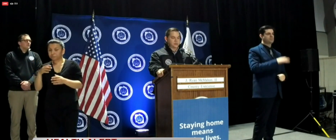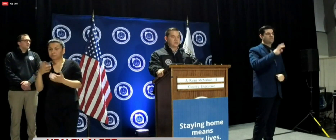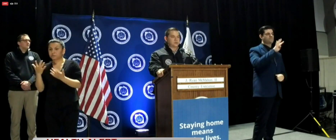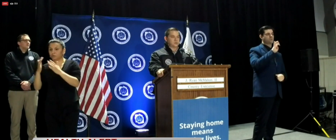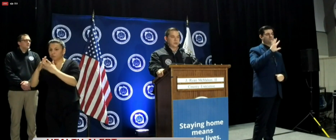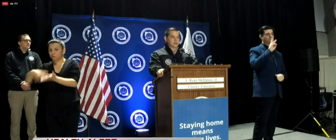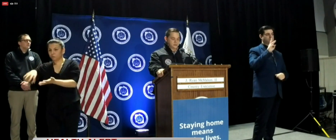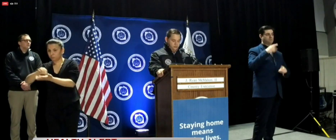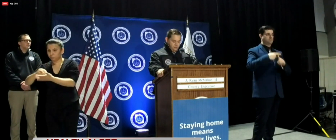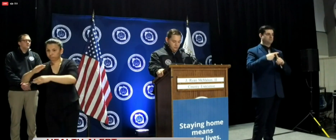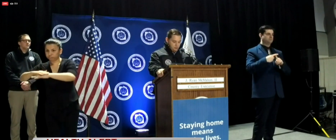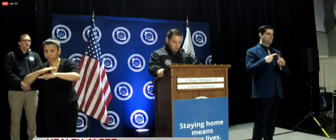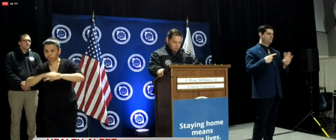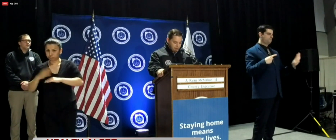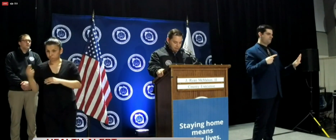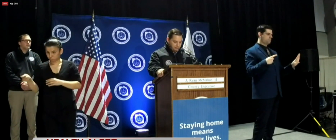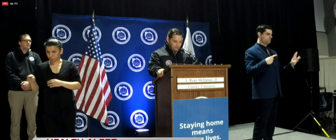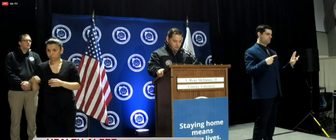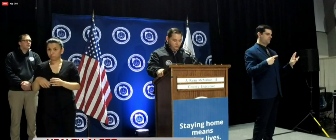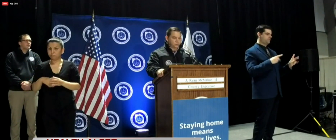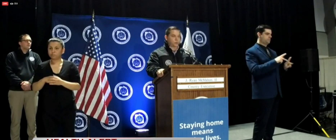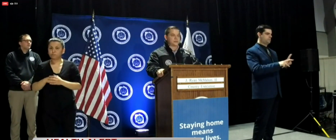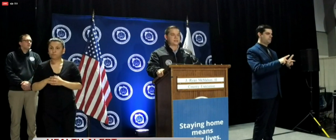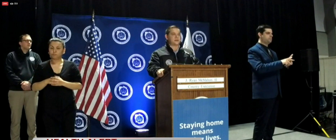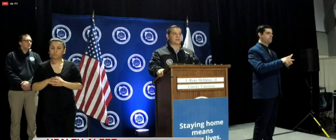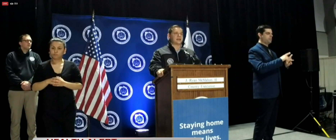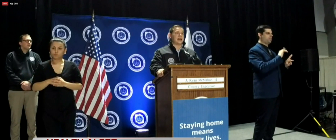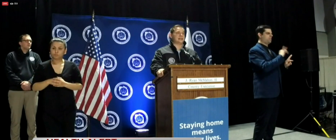406 individual cases. That then leads to